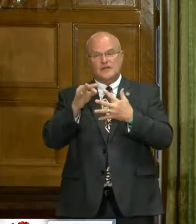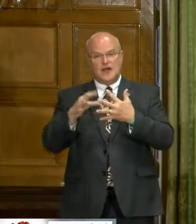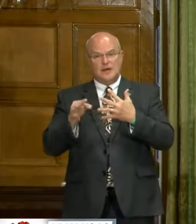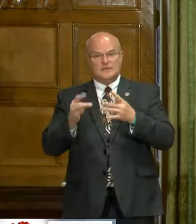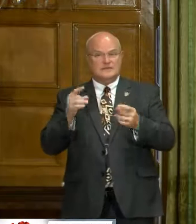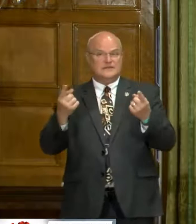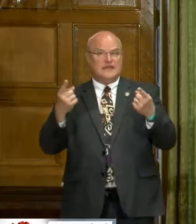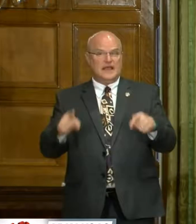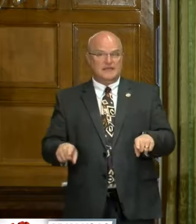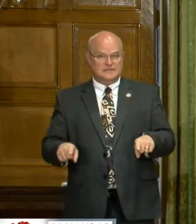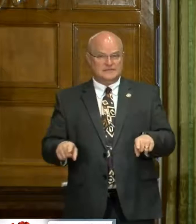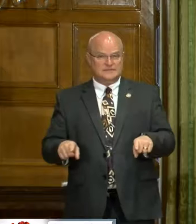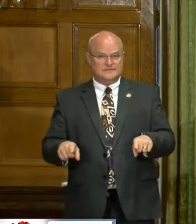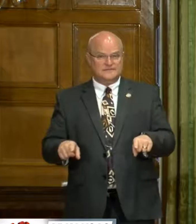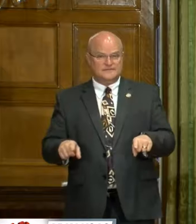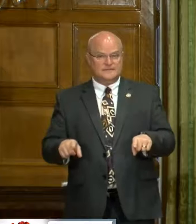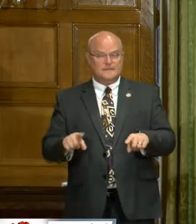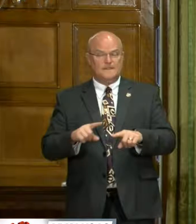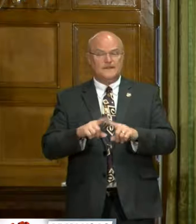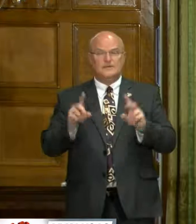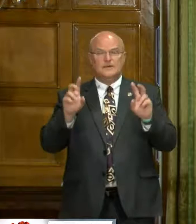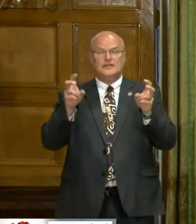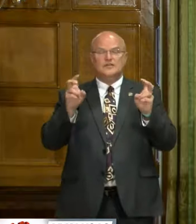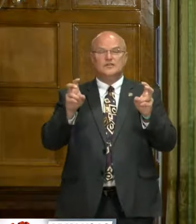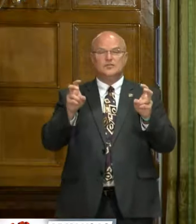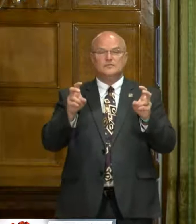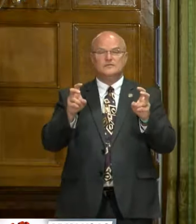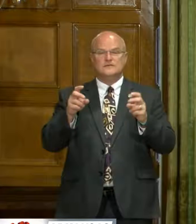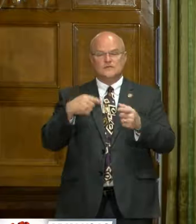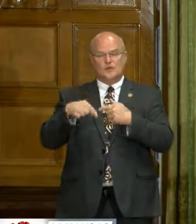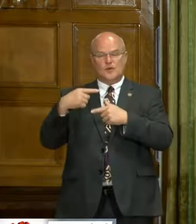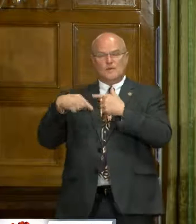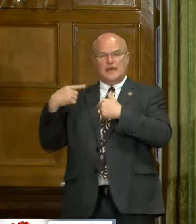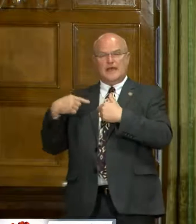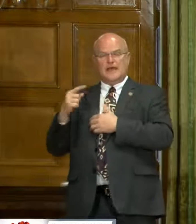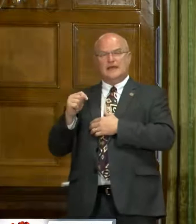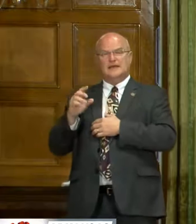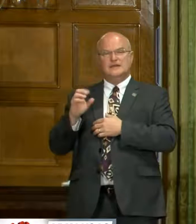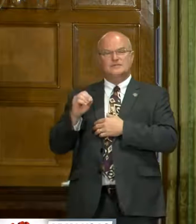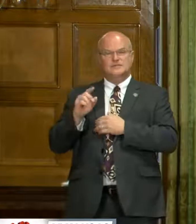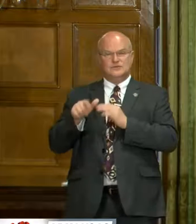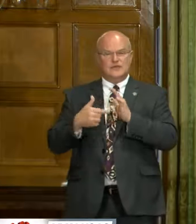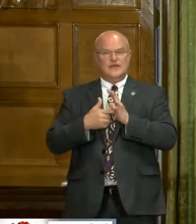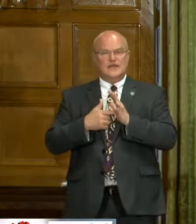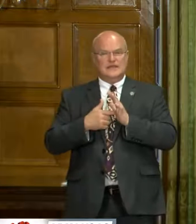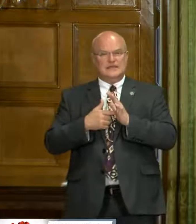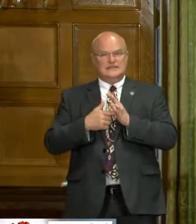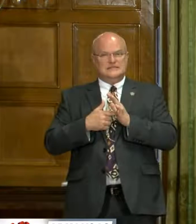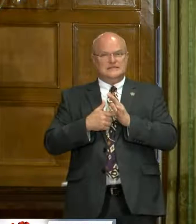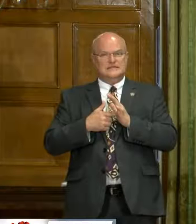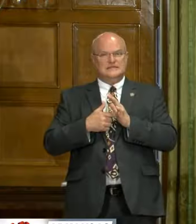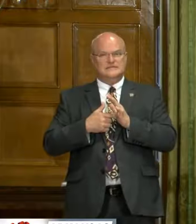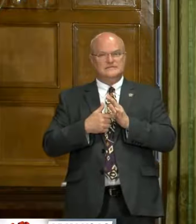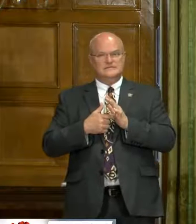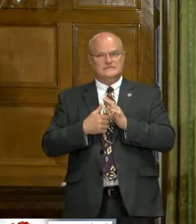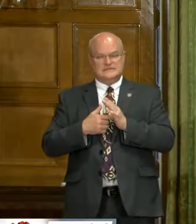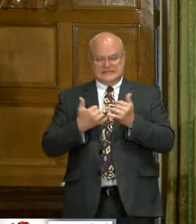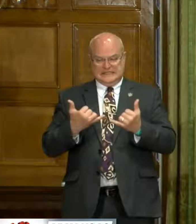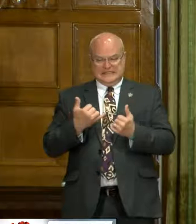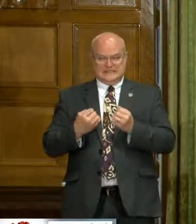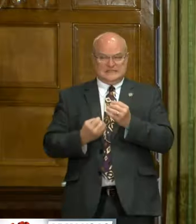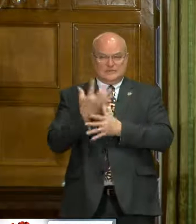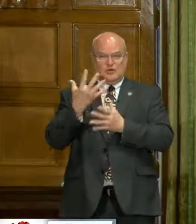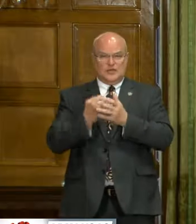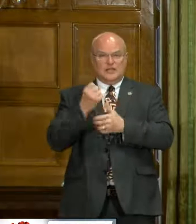in the event that happens. But in terms of going back to this last year,